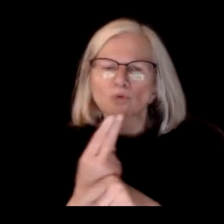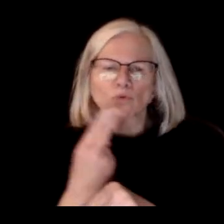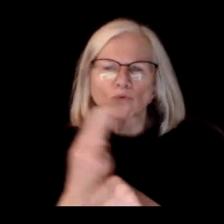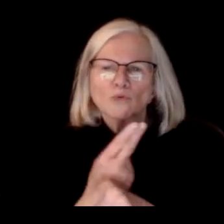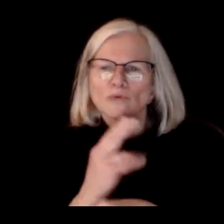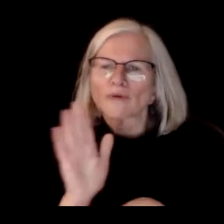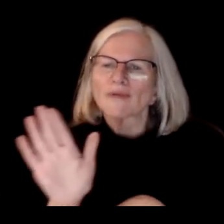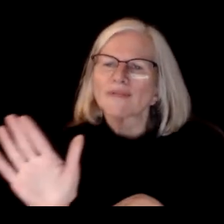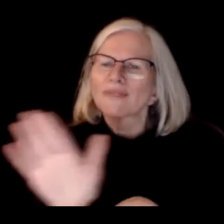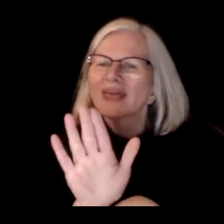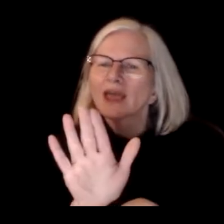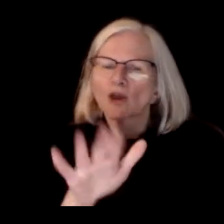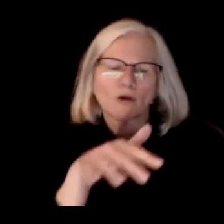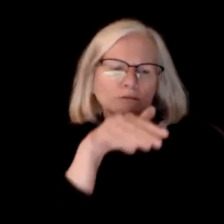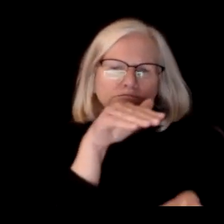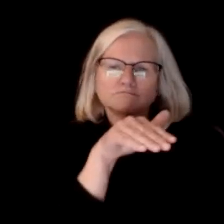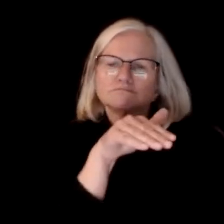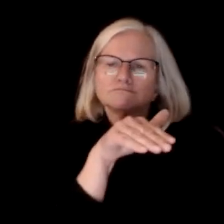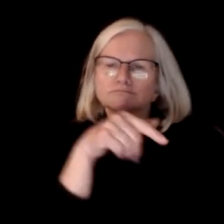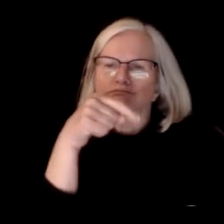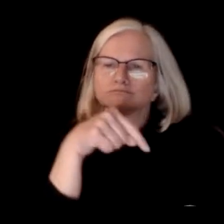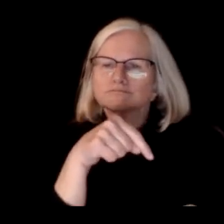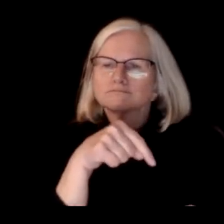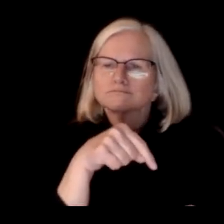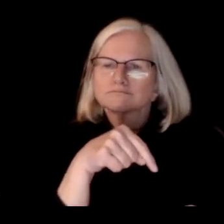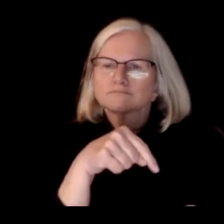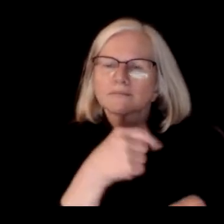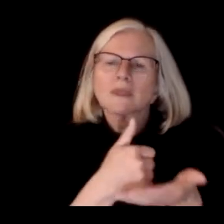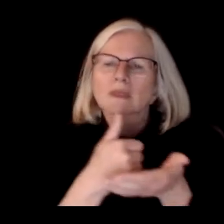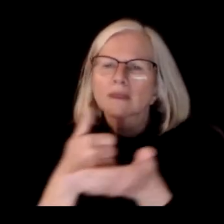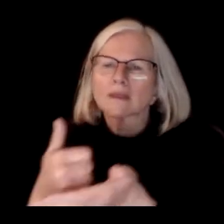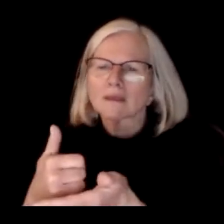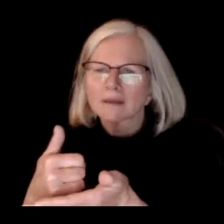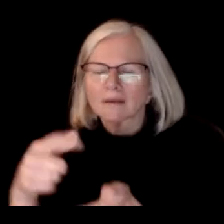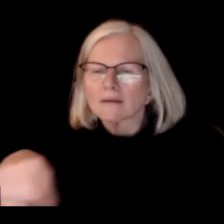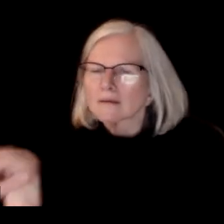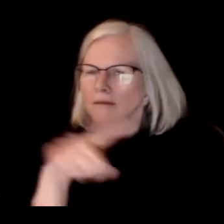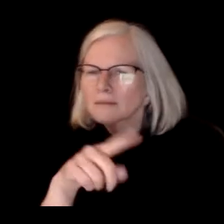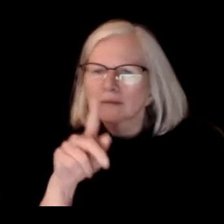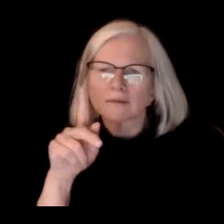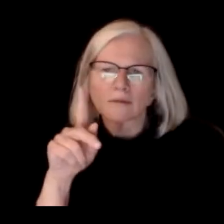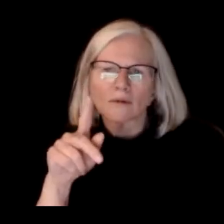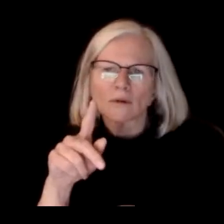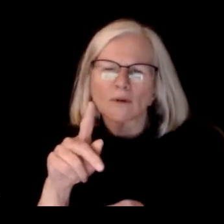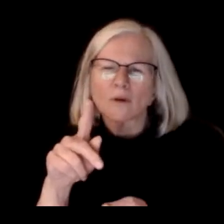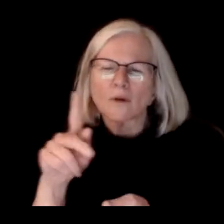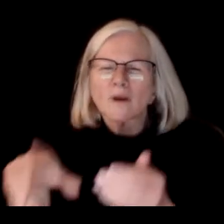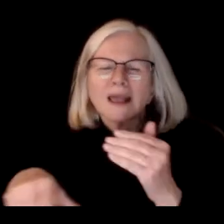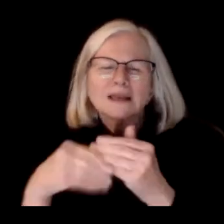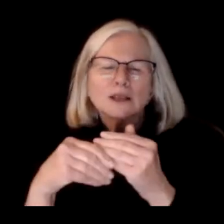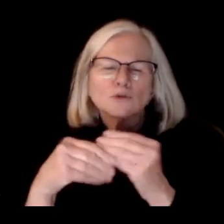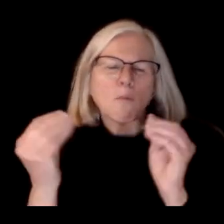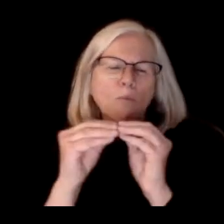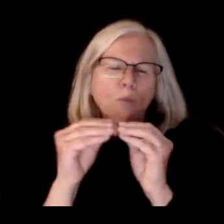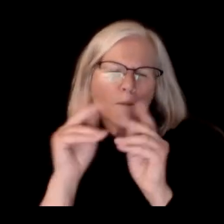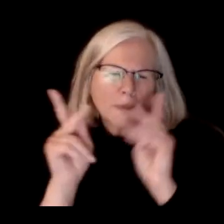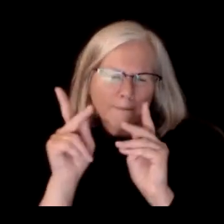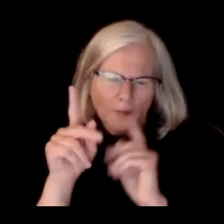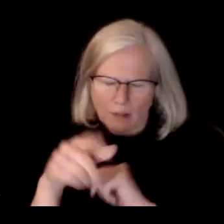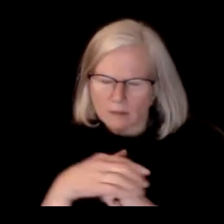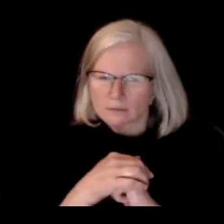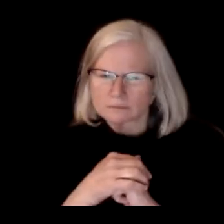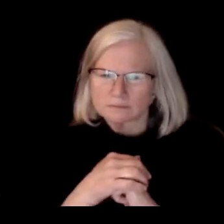these additional populations that the federal government has told us we are able to make a